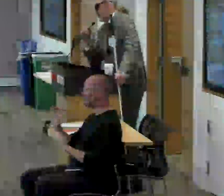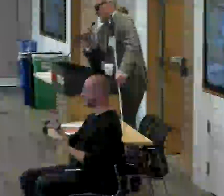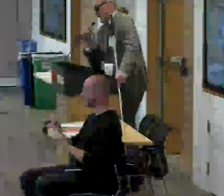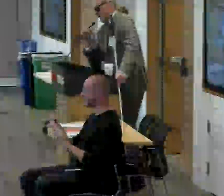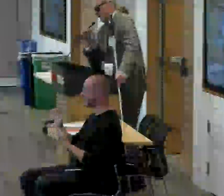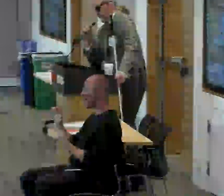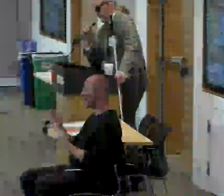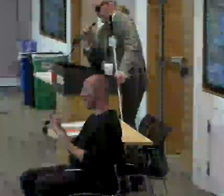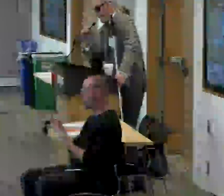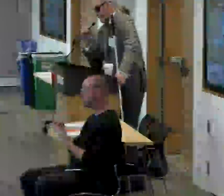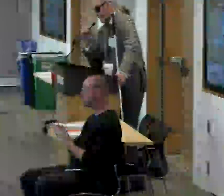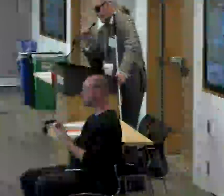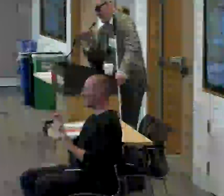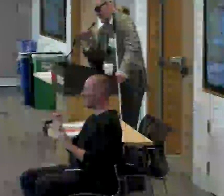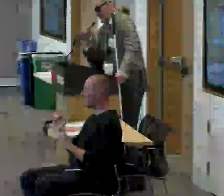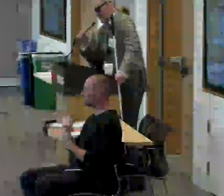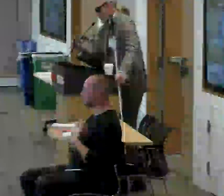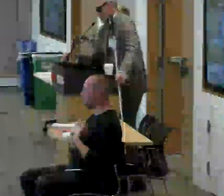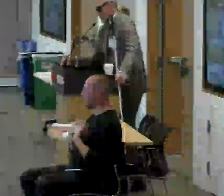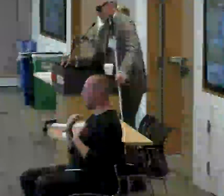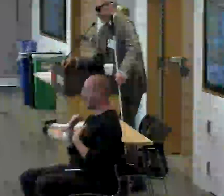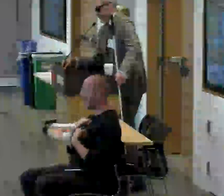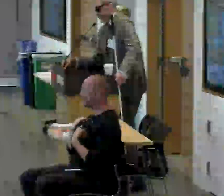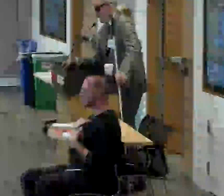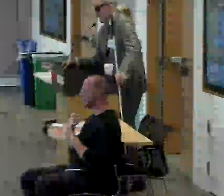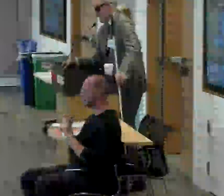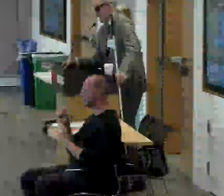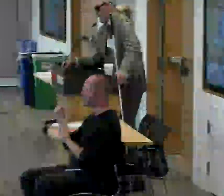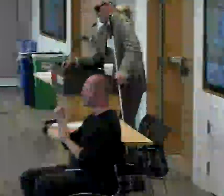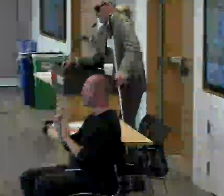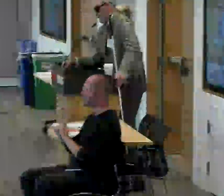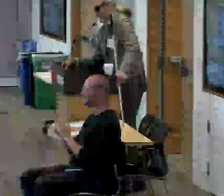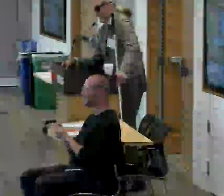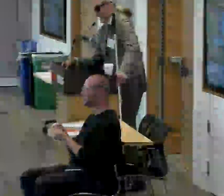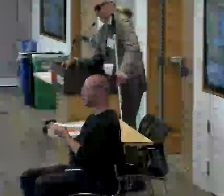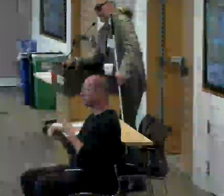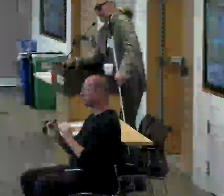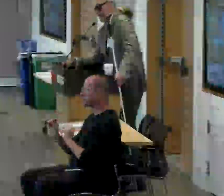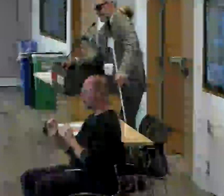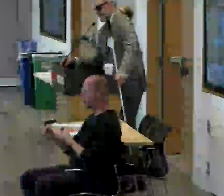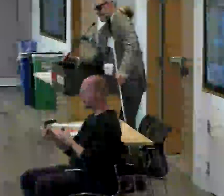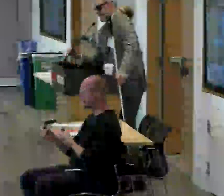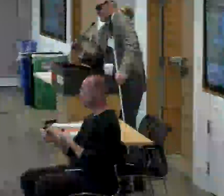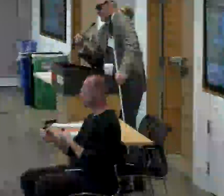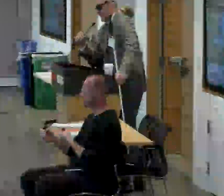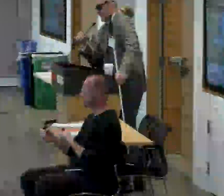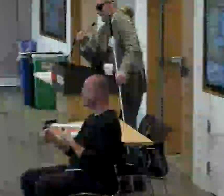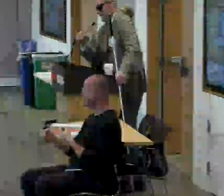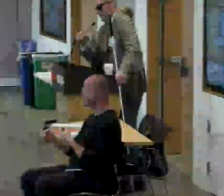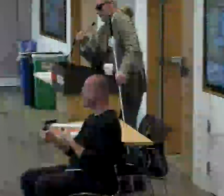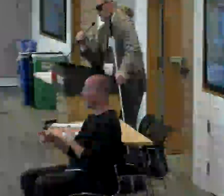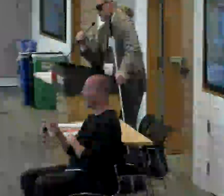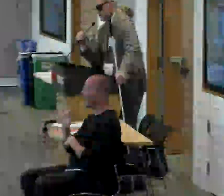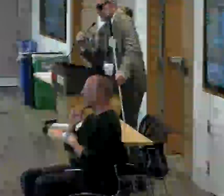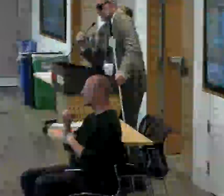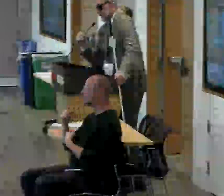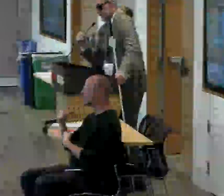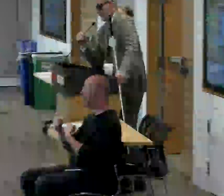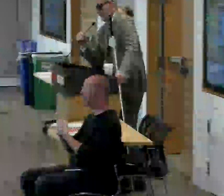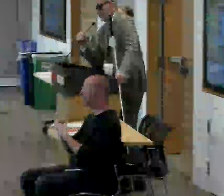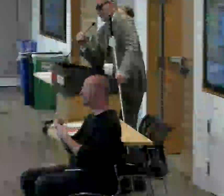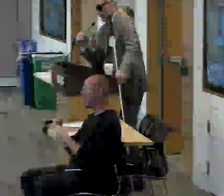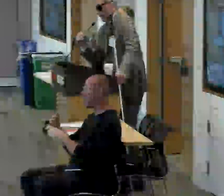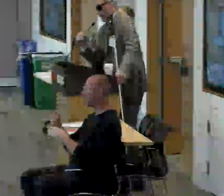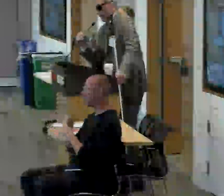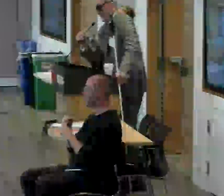LightHouse, and we also have folks here from the State Treasurer's Office. And this is what it's all about, getting organizations together